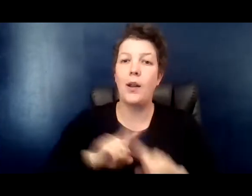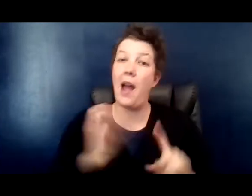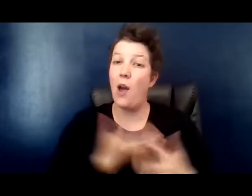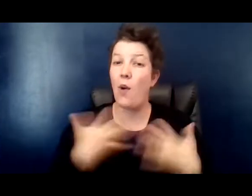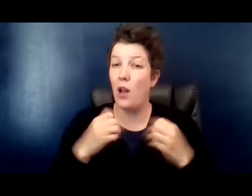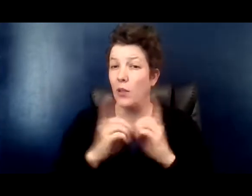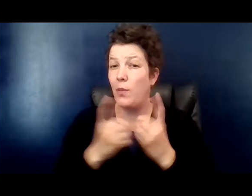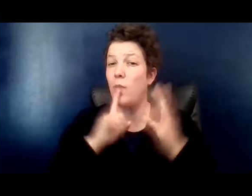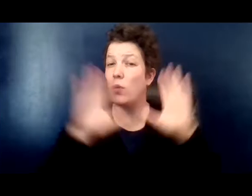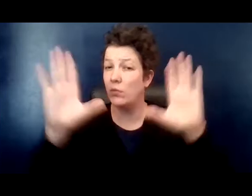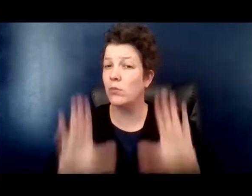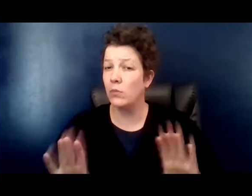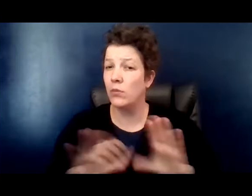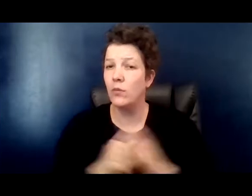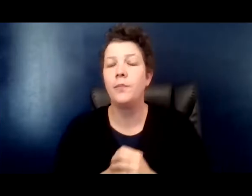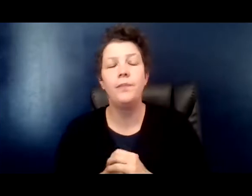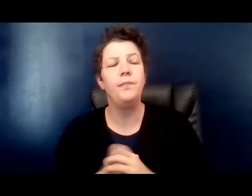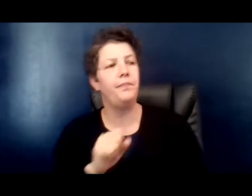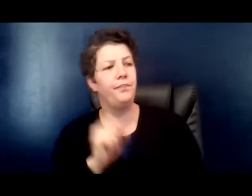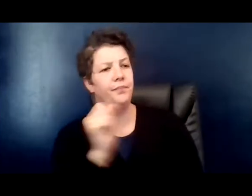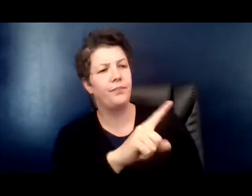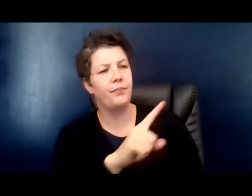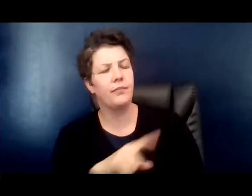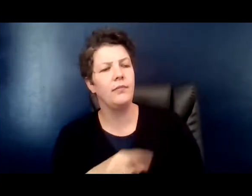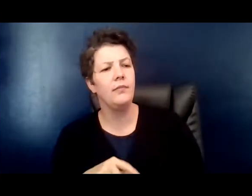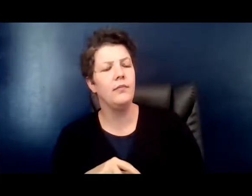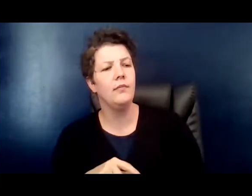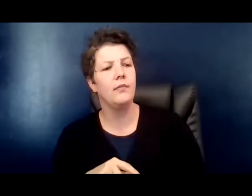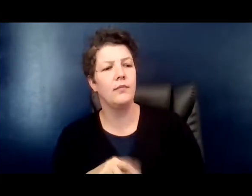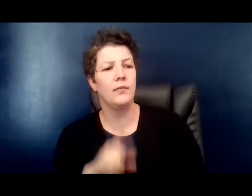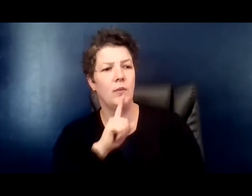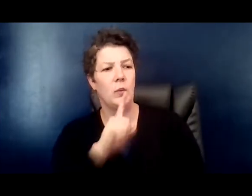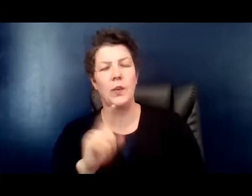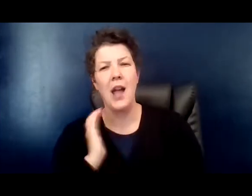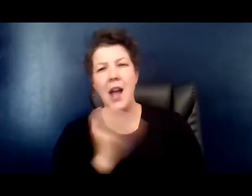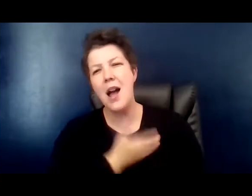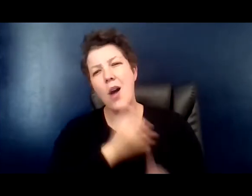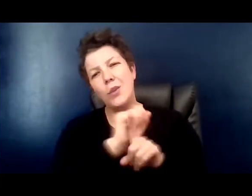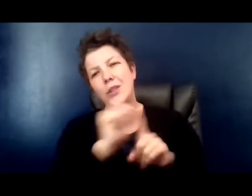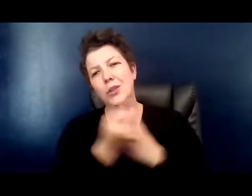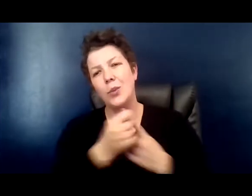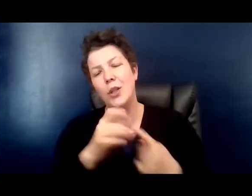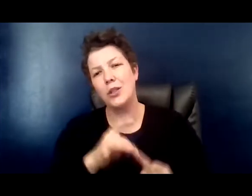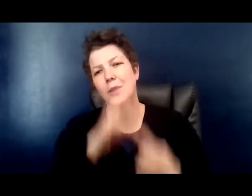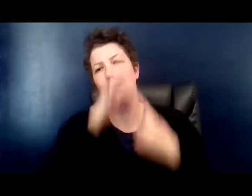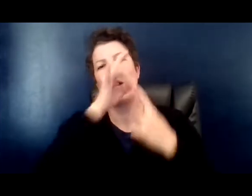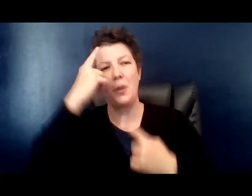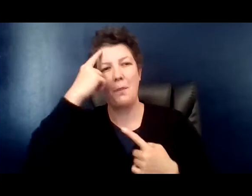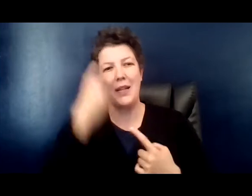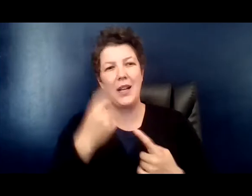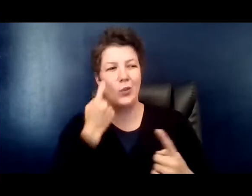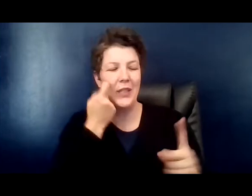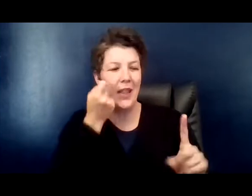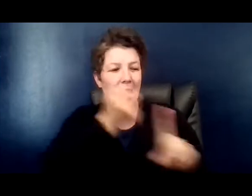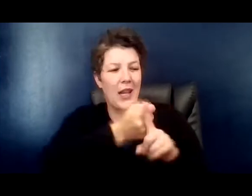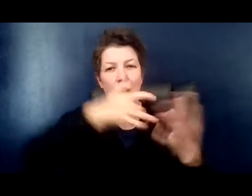Michelle? So, Mayor, we're kind of in a unique situation with the tornadoes, and a lot of people are coming together, they're working closely